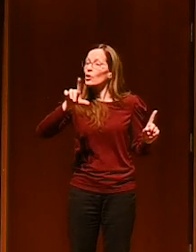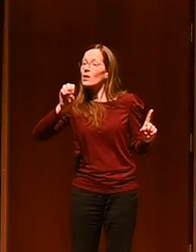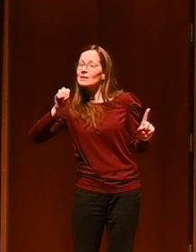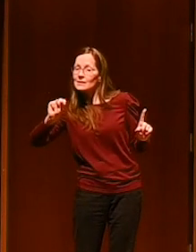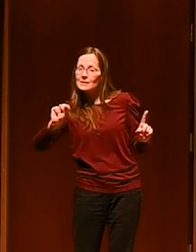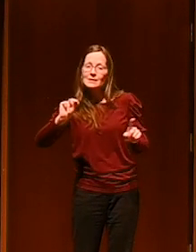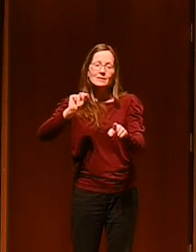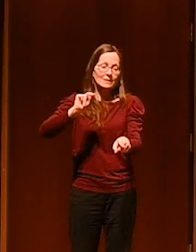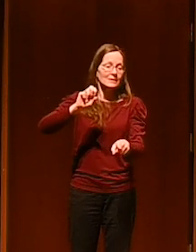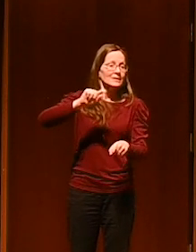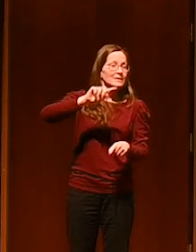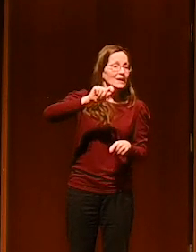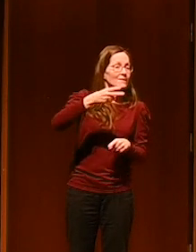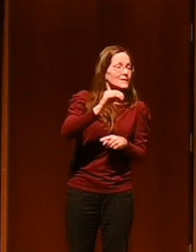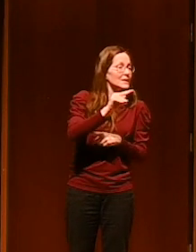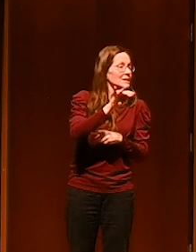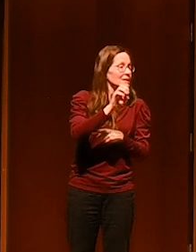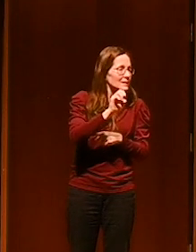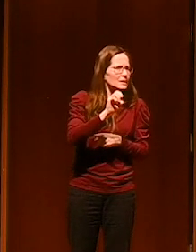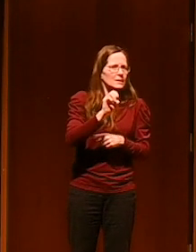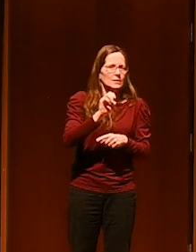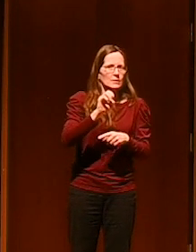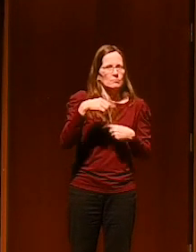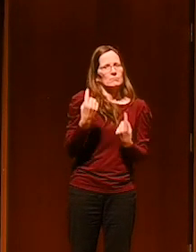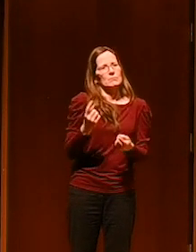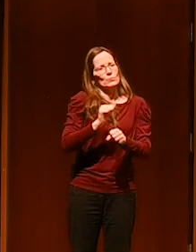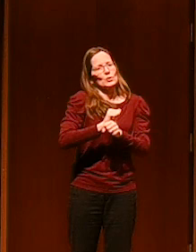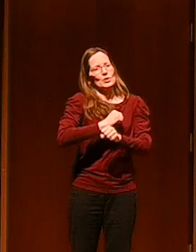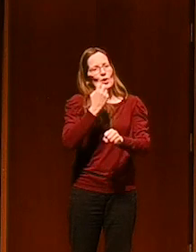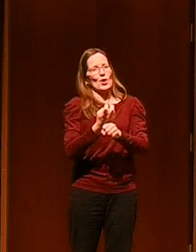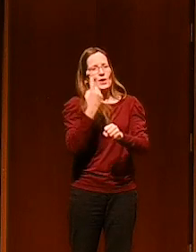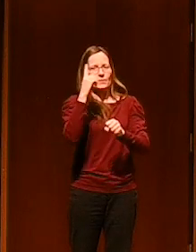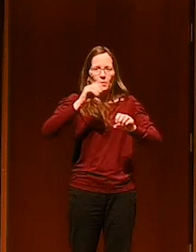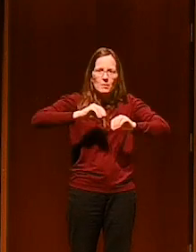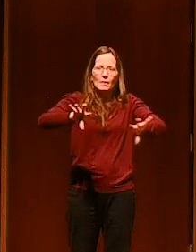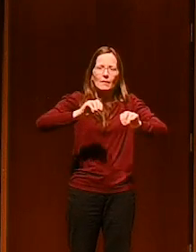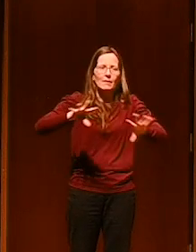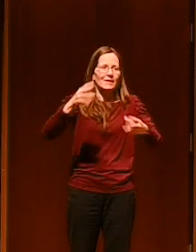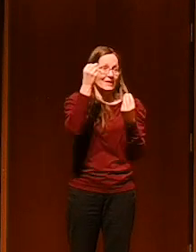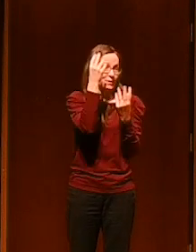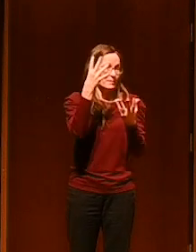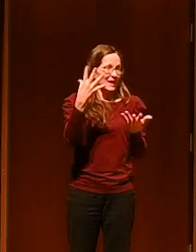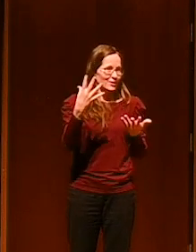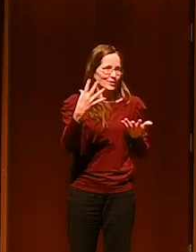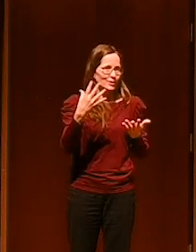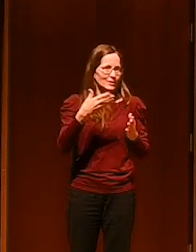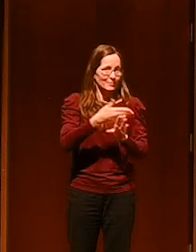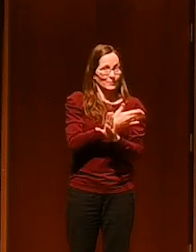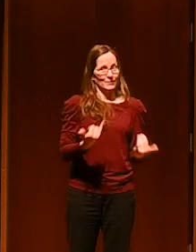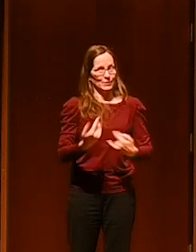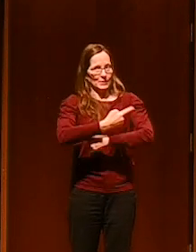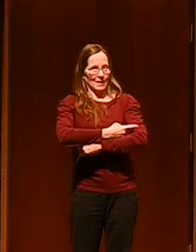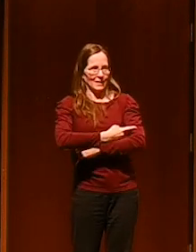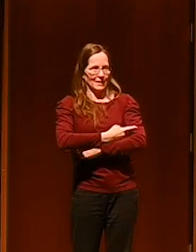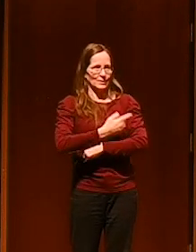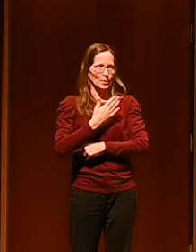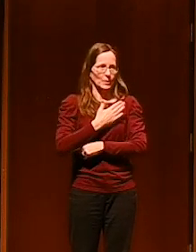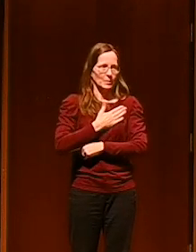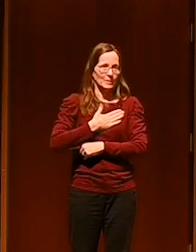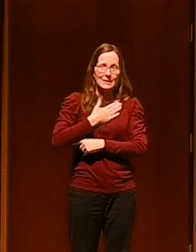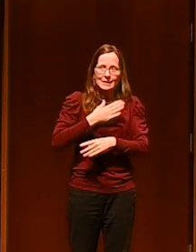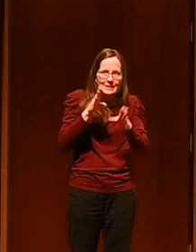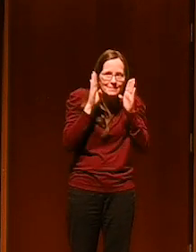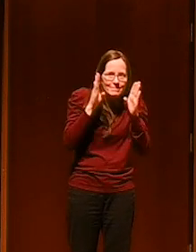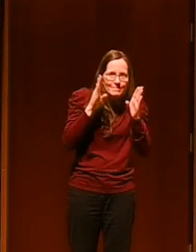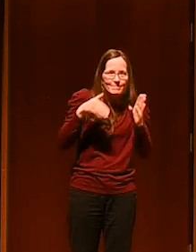been working very hard to get this out there ahead of today. So please stay tuned, stay connected over the next 18 months, and we're